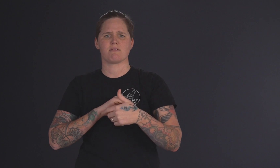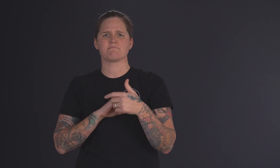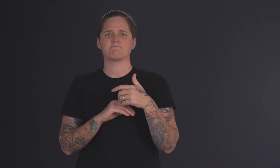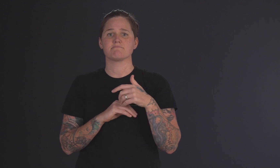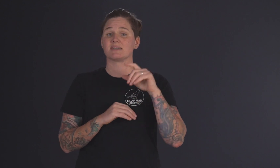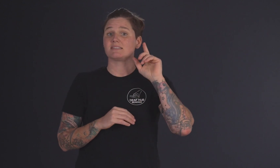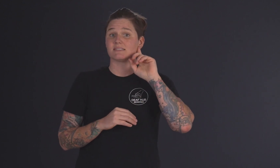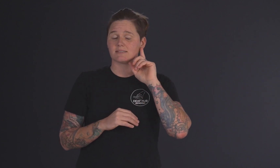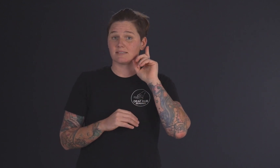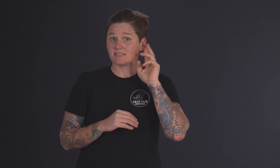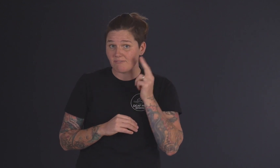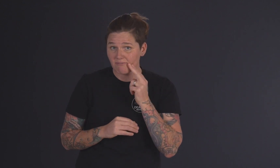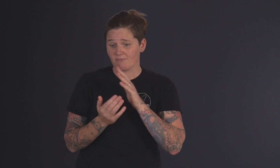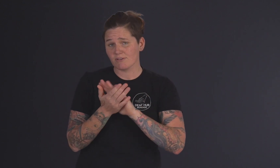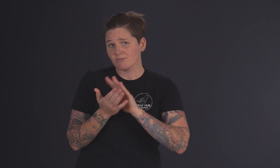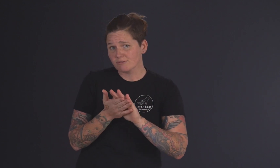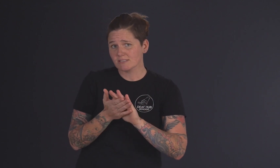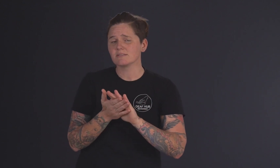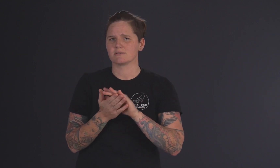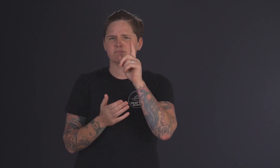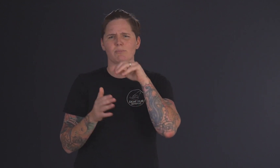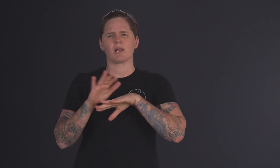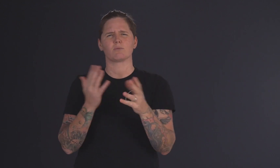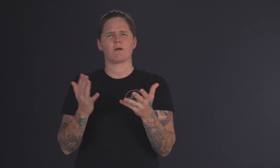hearing people living in rural and remote settings.